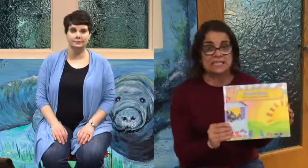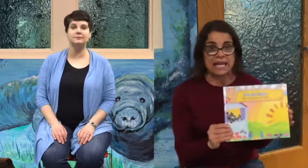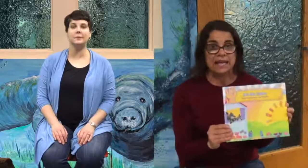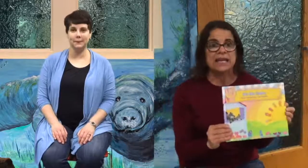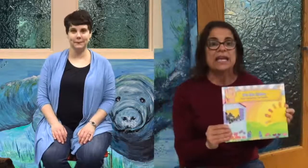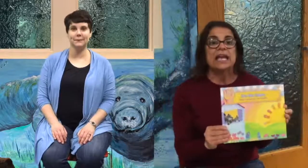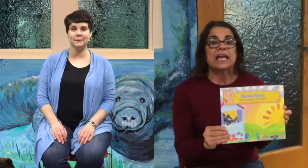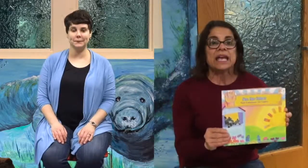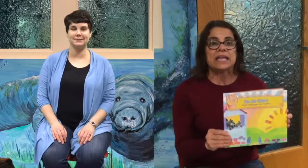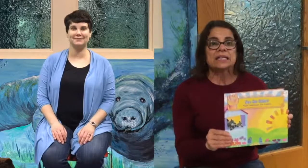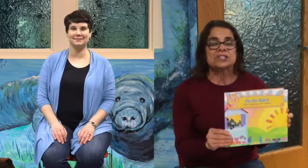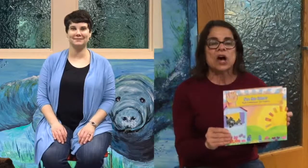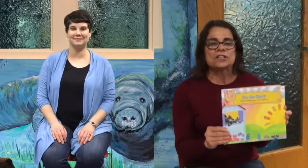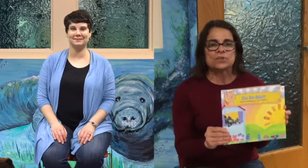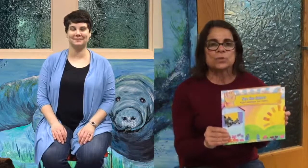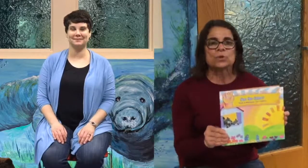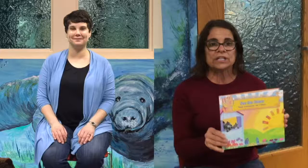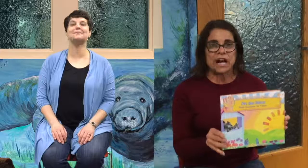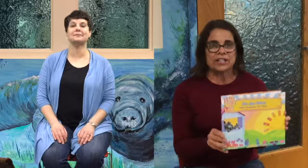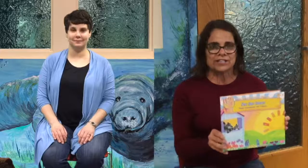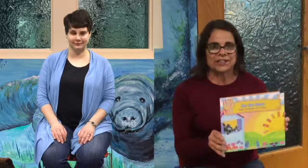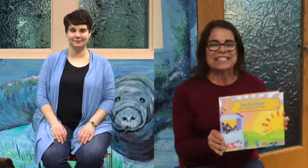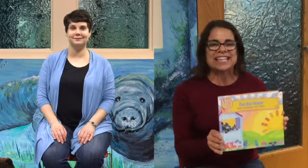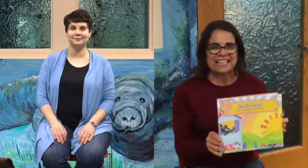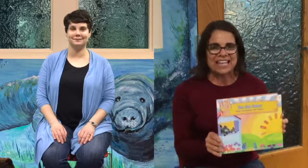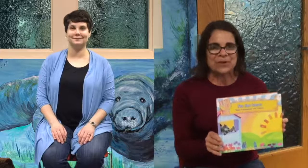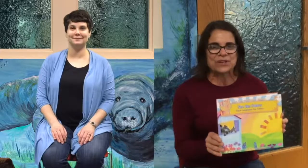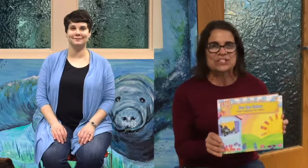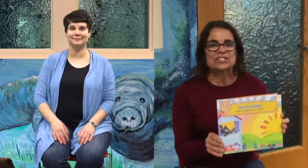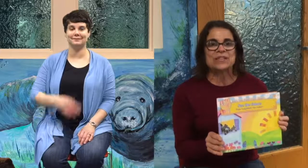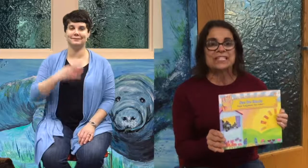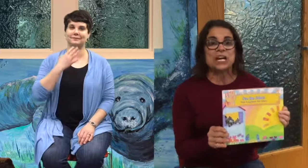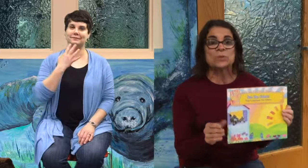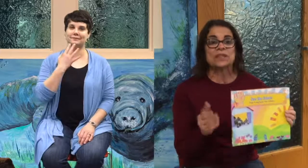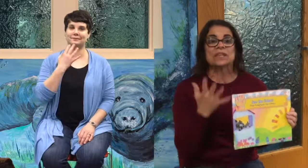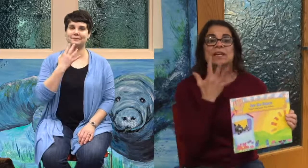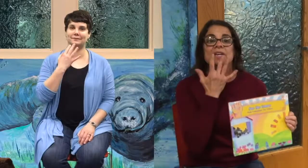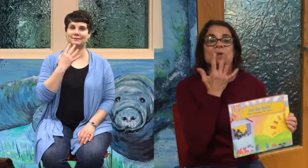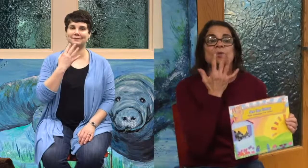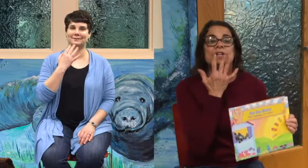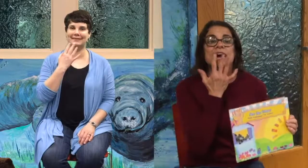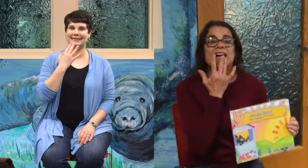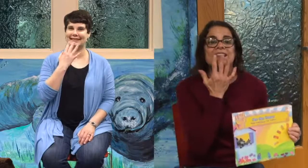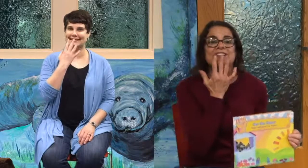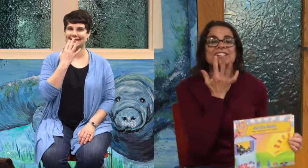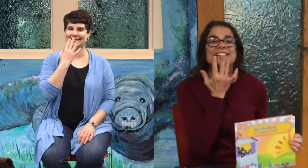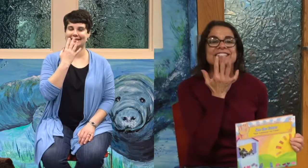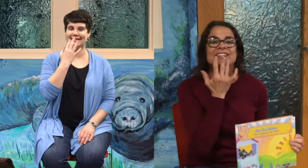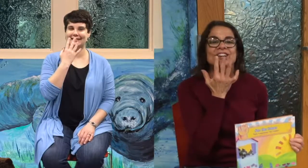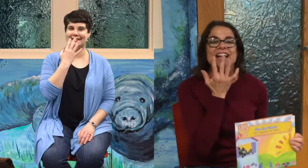today and also the word color in sign language. So let's start with the word color,